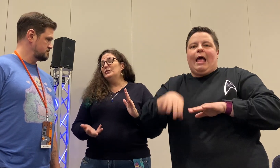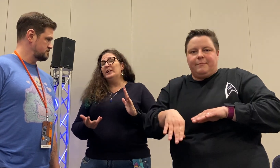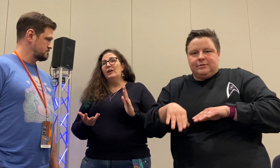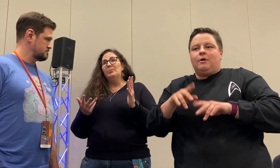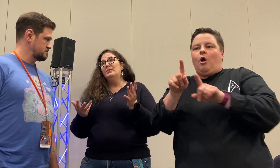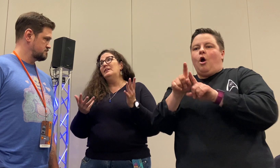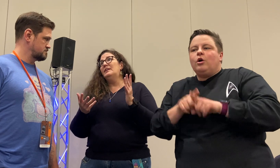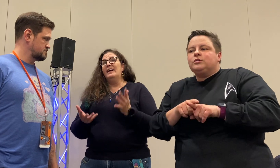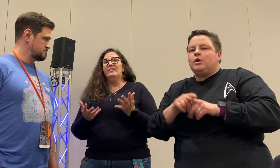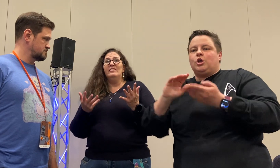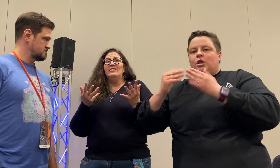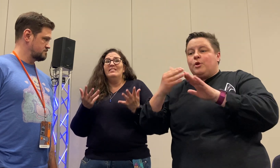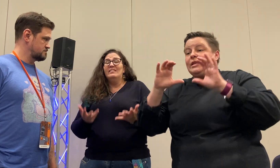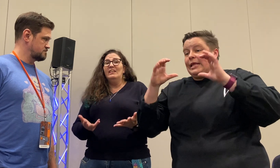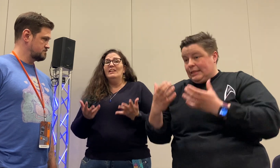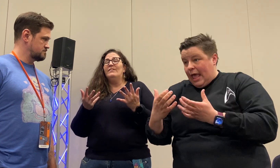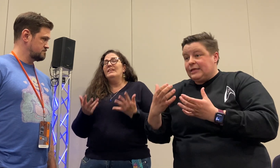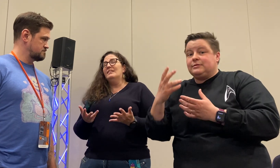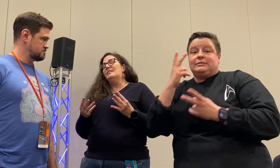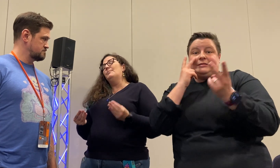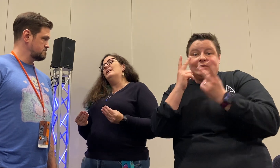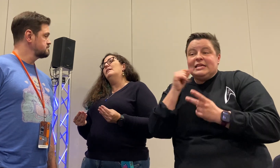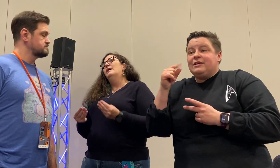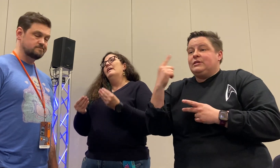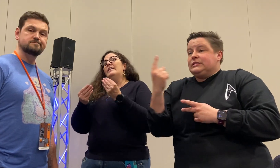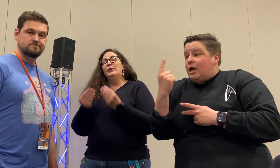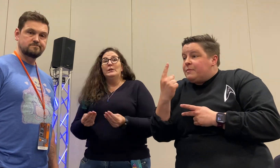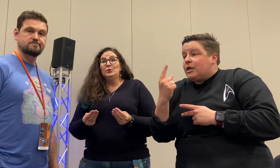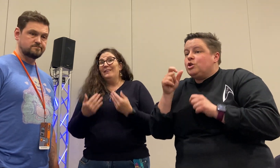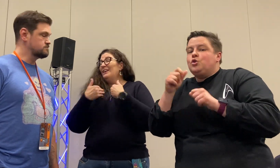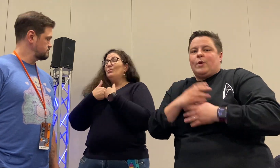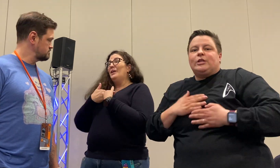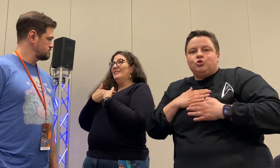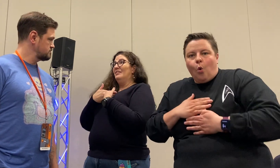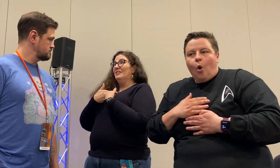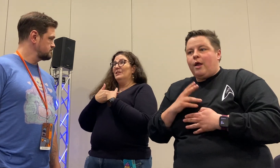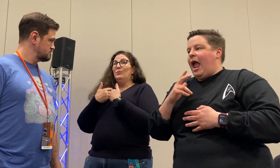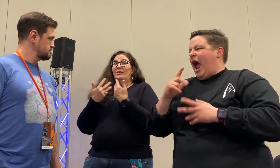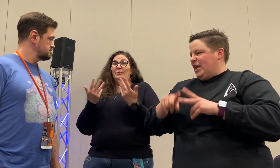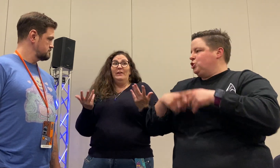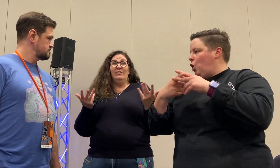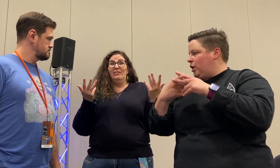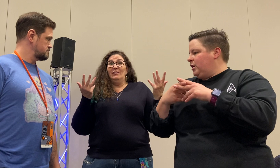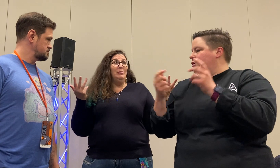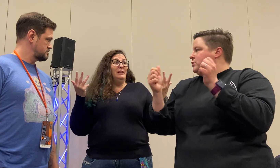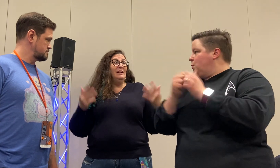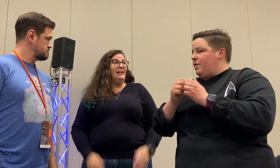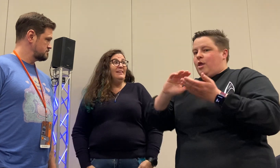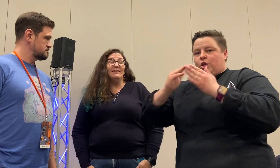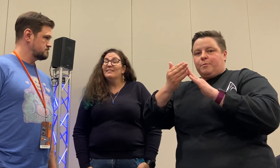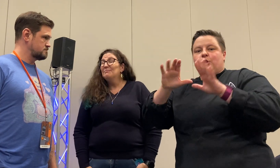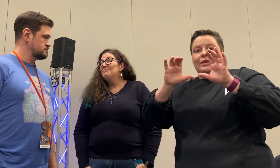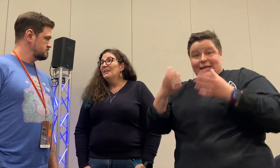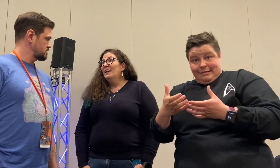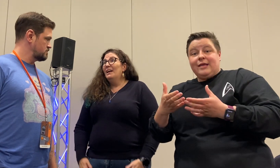check out community classes to see if this is something that you enjoy. That's where I started was with community classes and